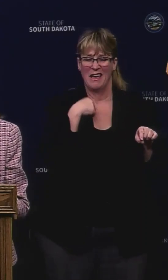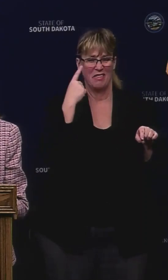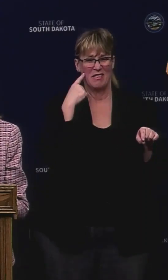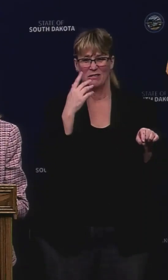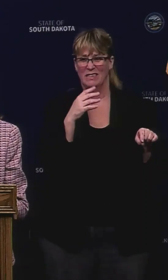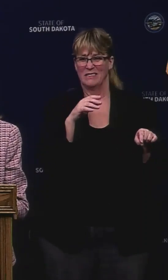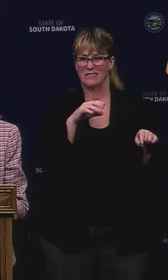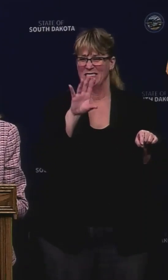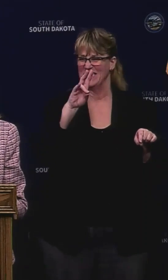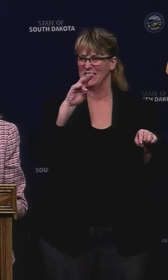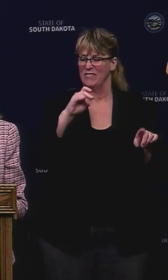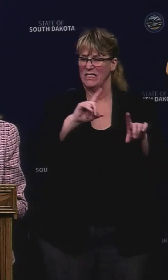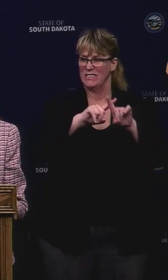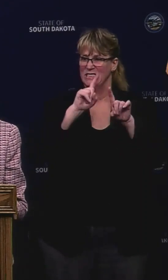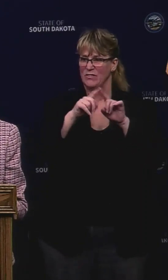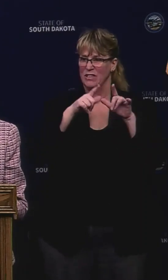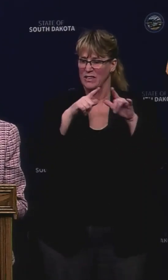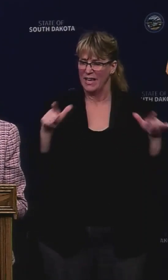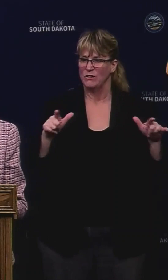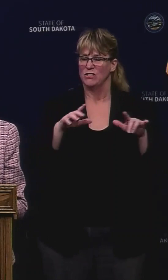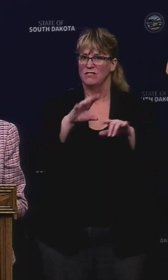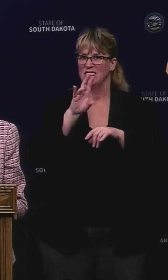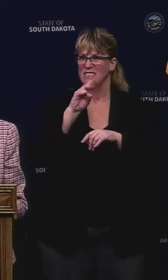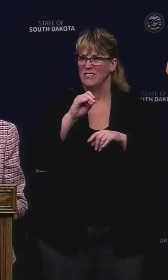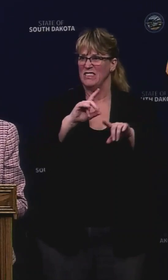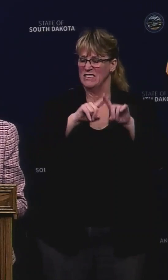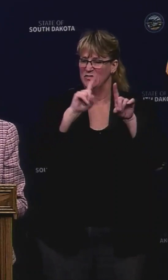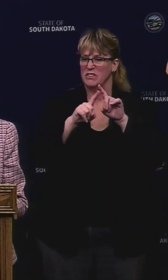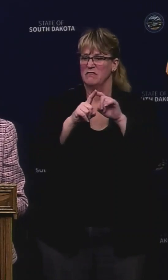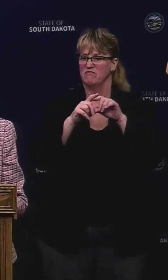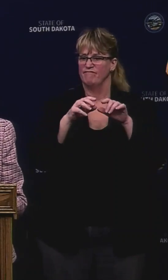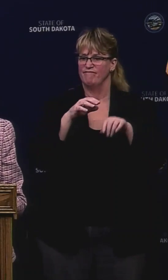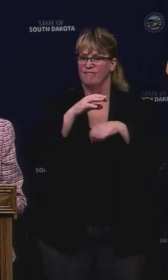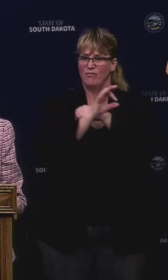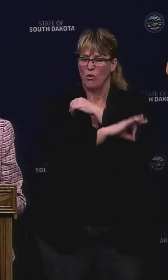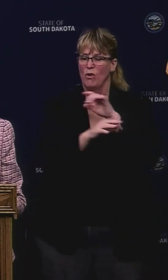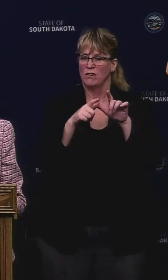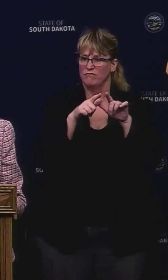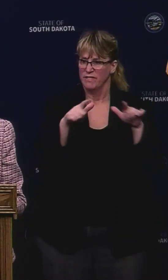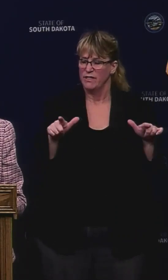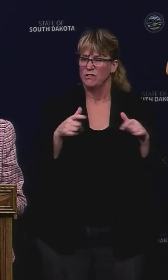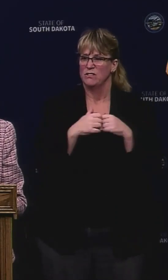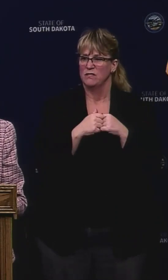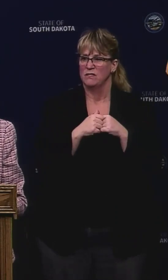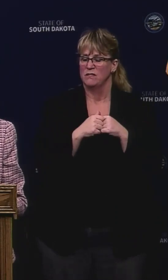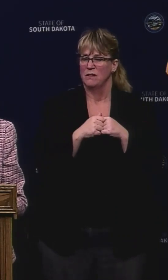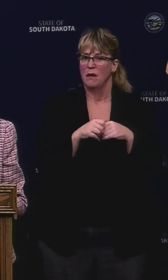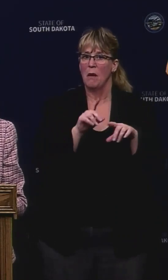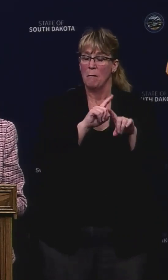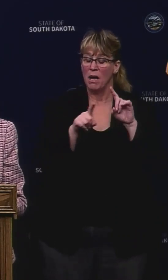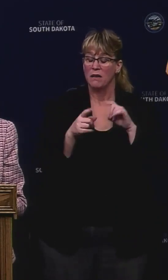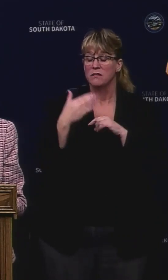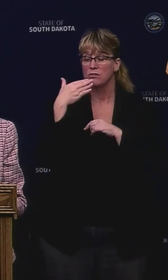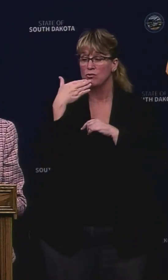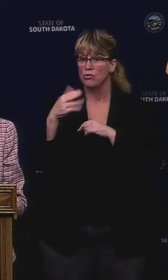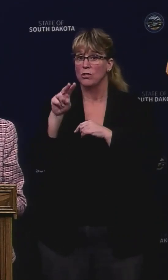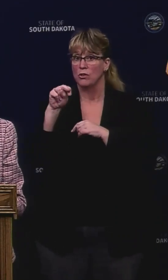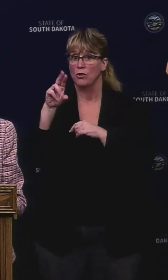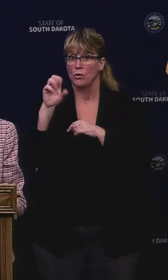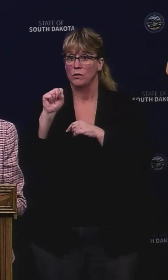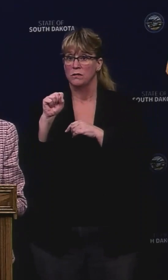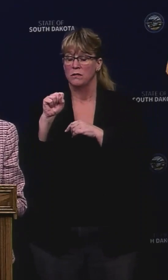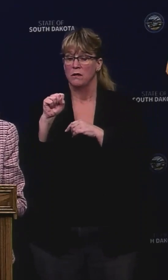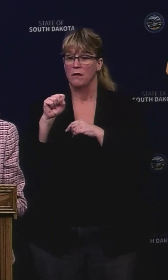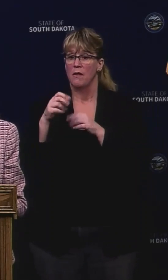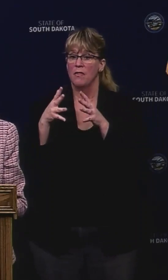dialects spoken there. So again, a very diverse workforce there. On a rare bit of good news, the